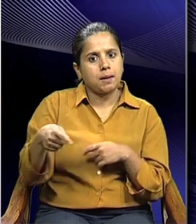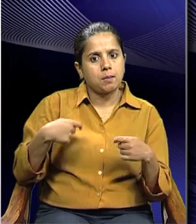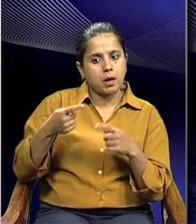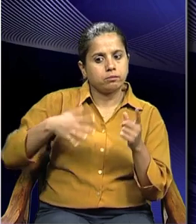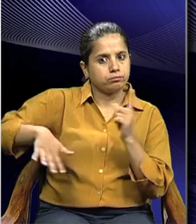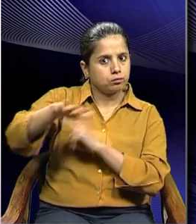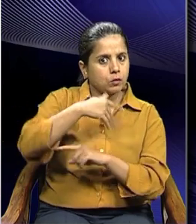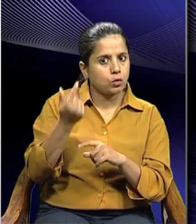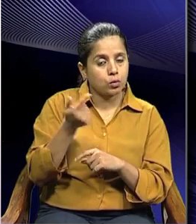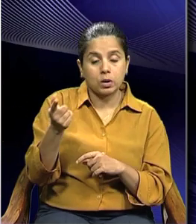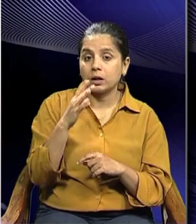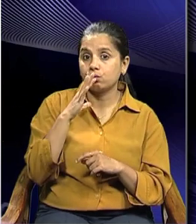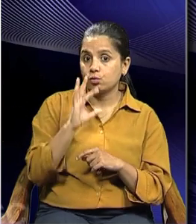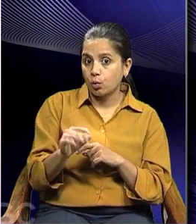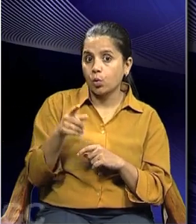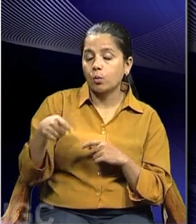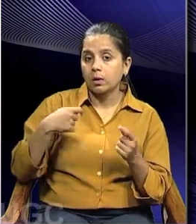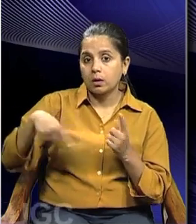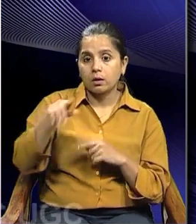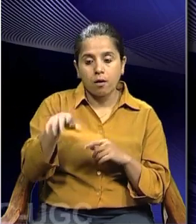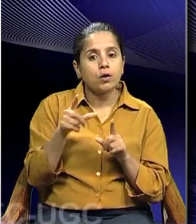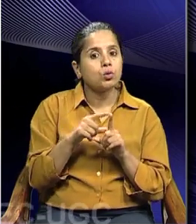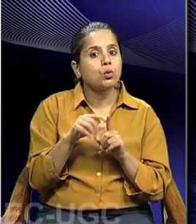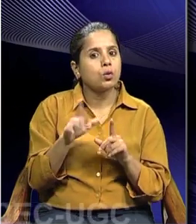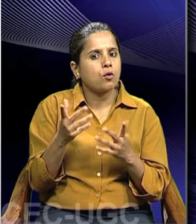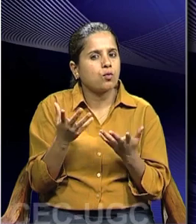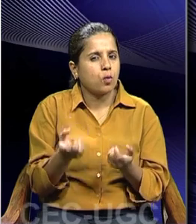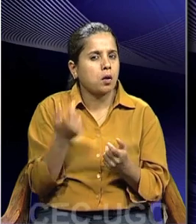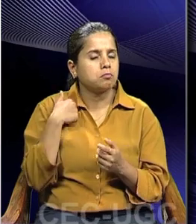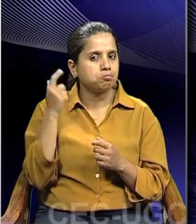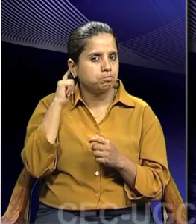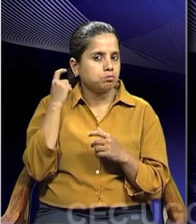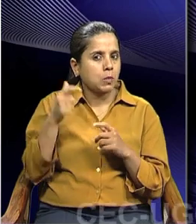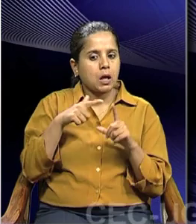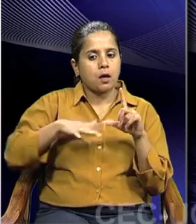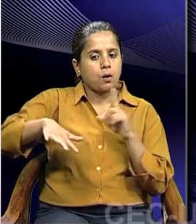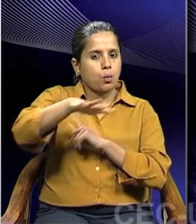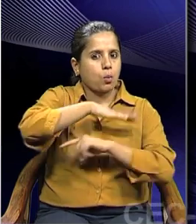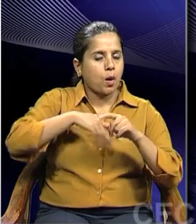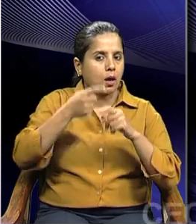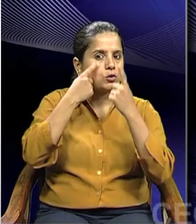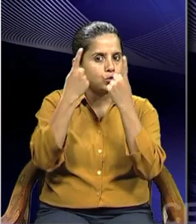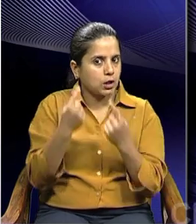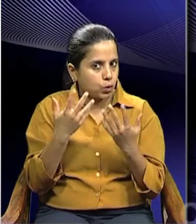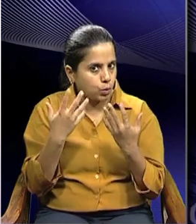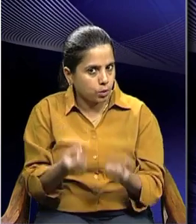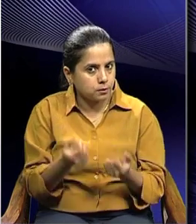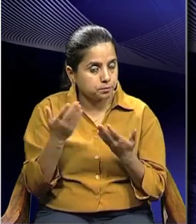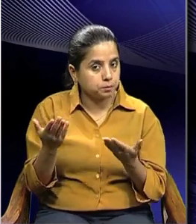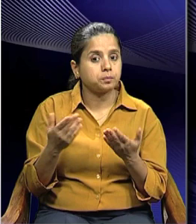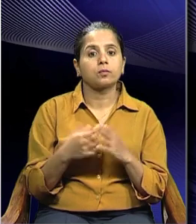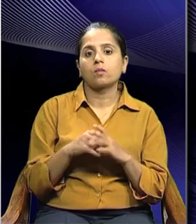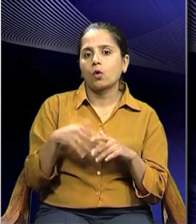enterprises who are actually who wish to conduct the environmental analysis, who wish to